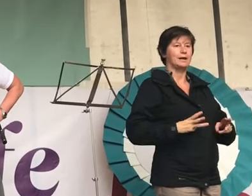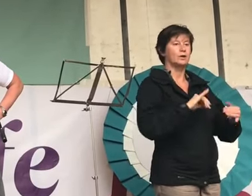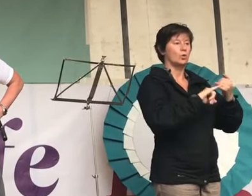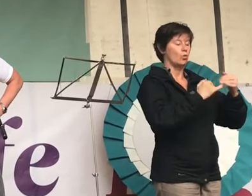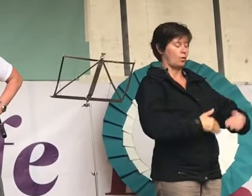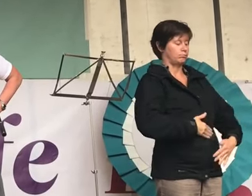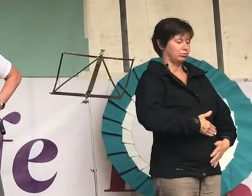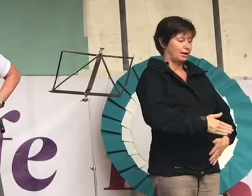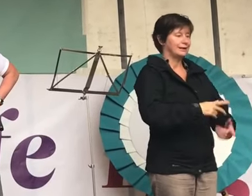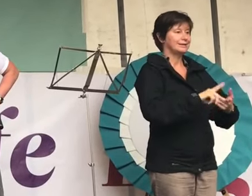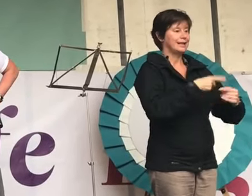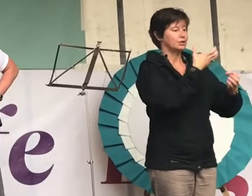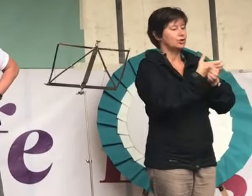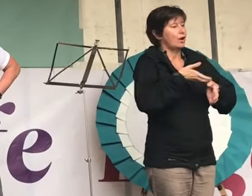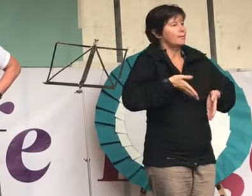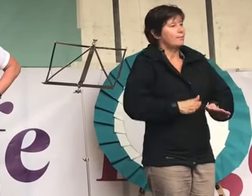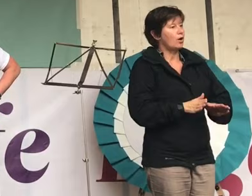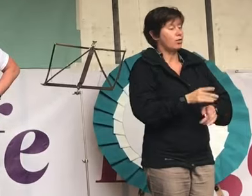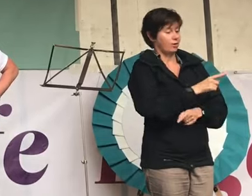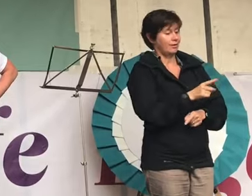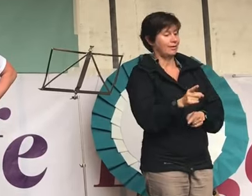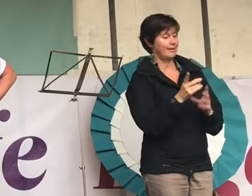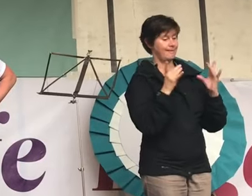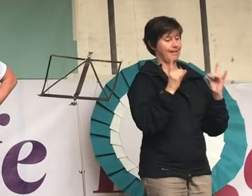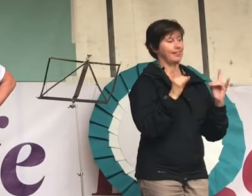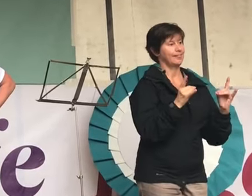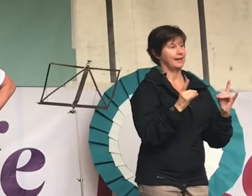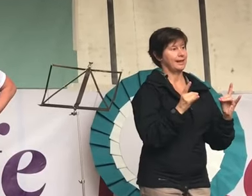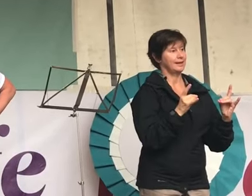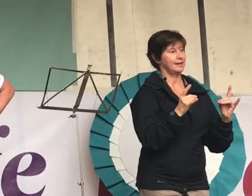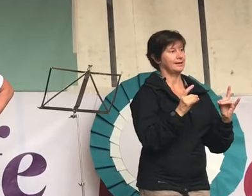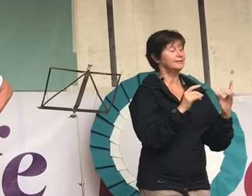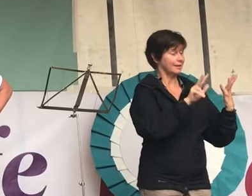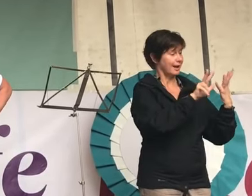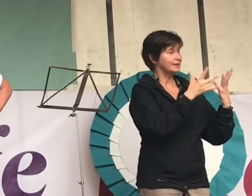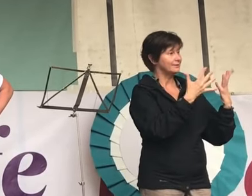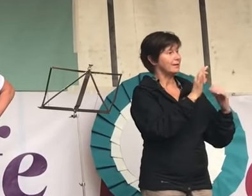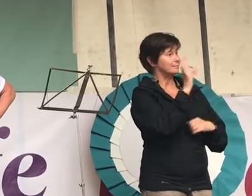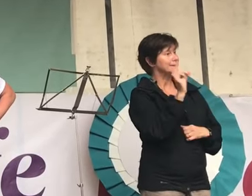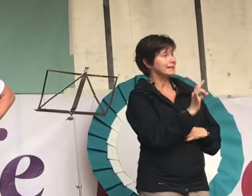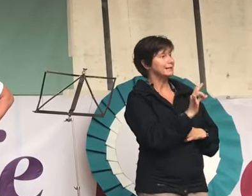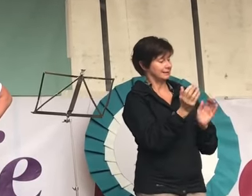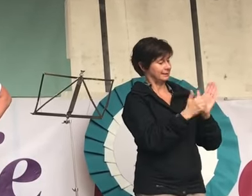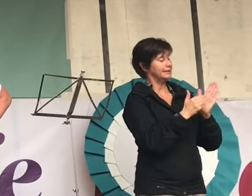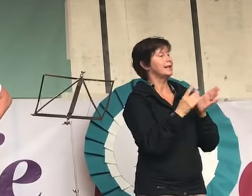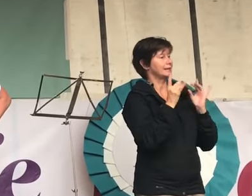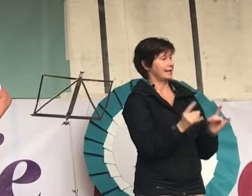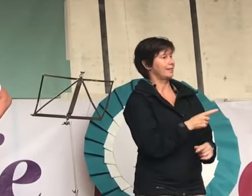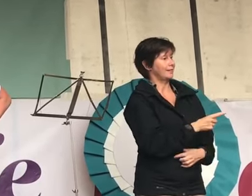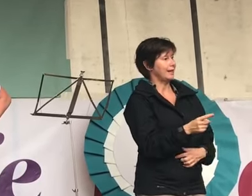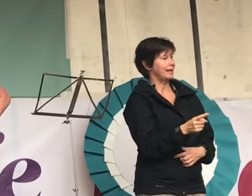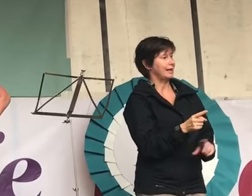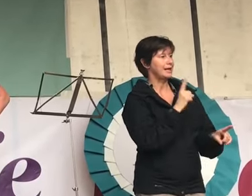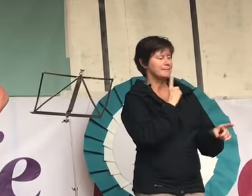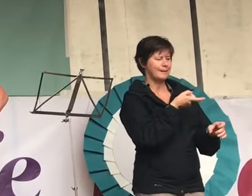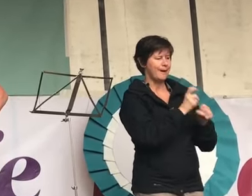childbirth are healthy when one looks at the outcomes achieved by the Eighth